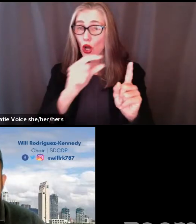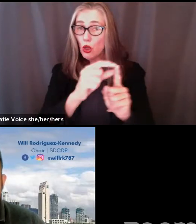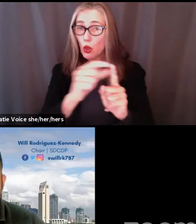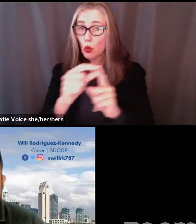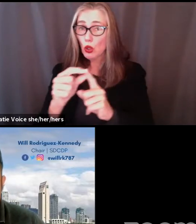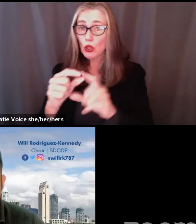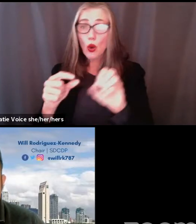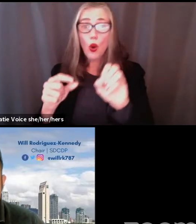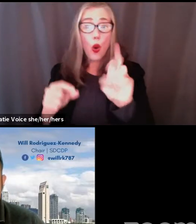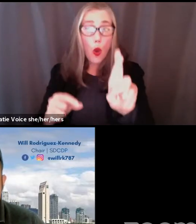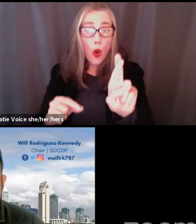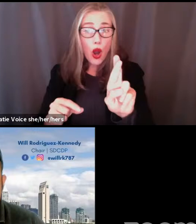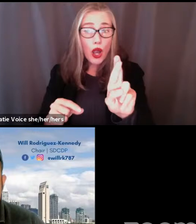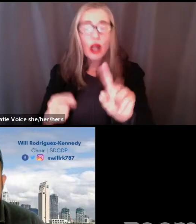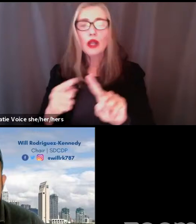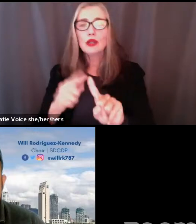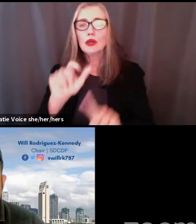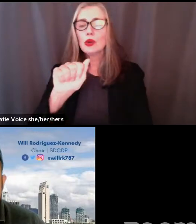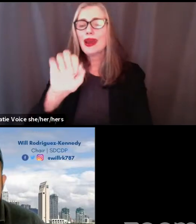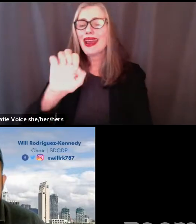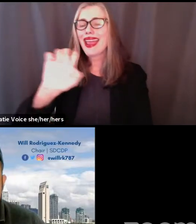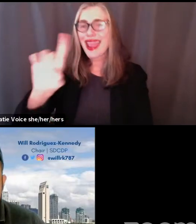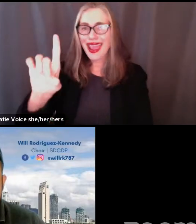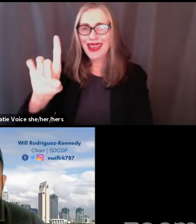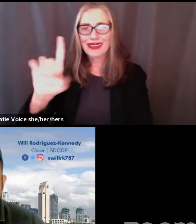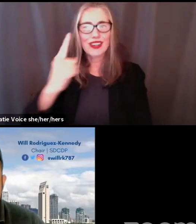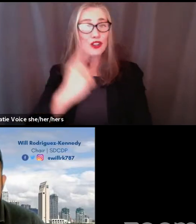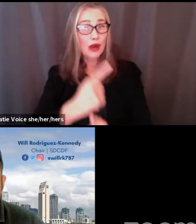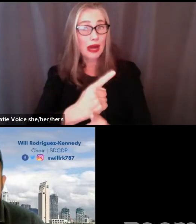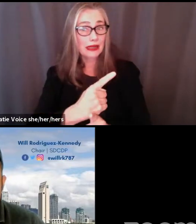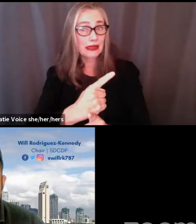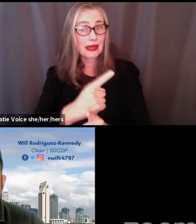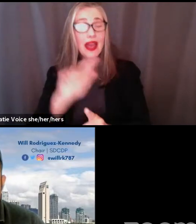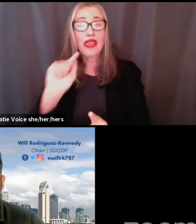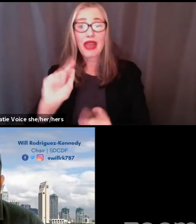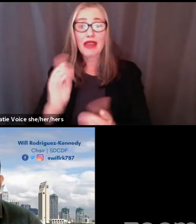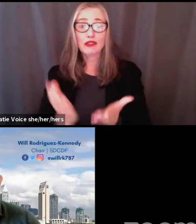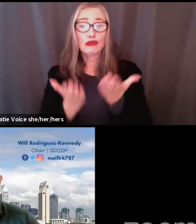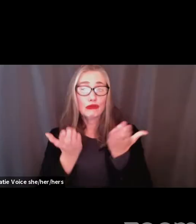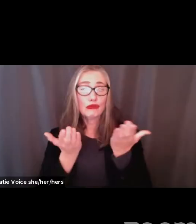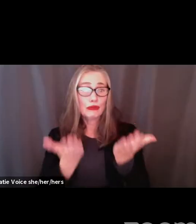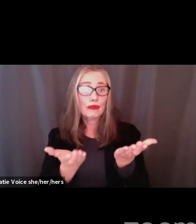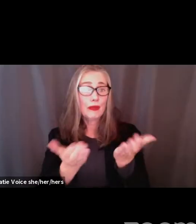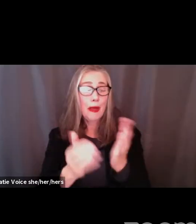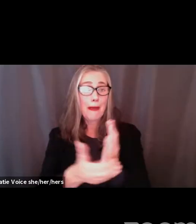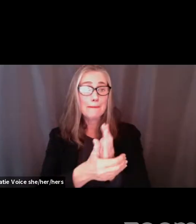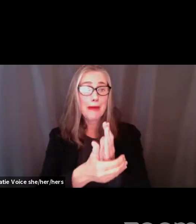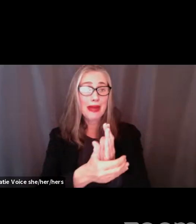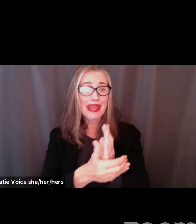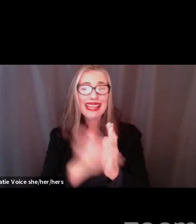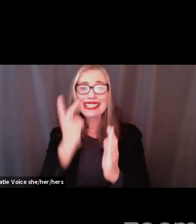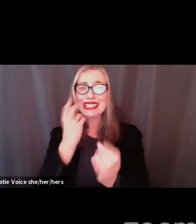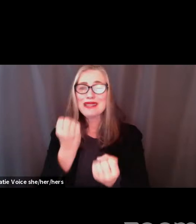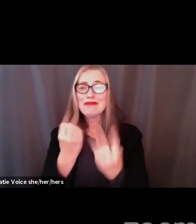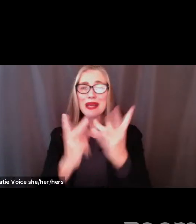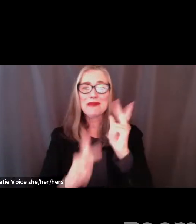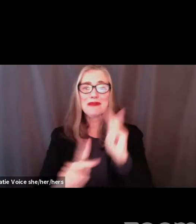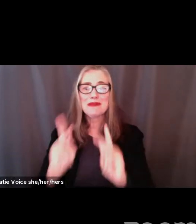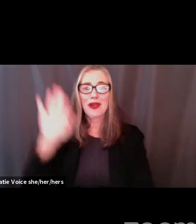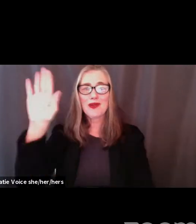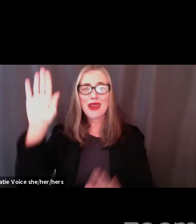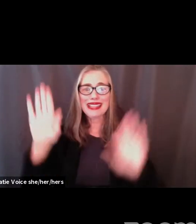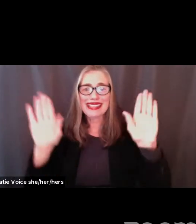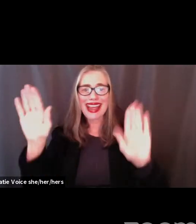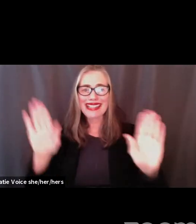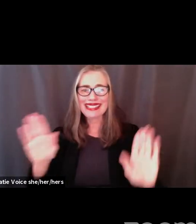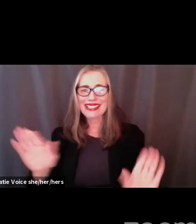and. Correct. Okay. All right. That's the amendment. Is there a second? I see many hands being raised. All right,